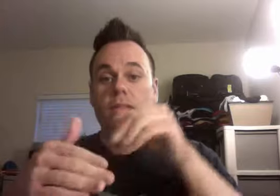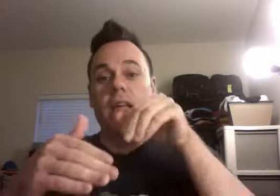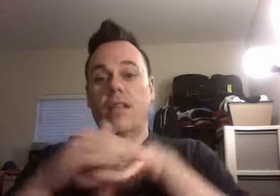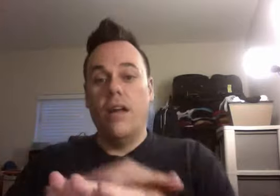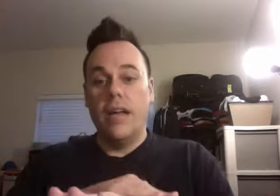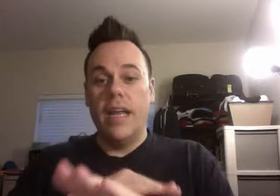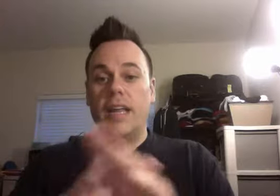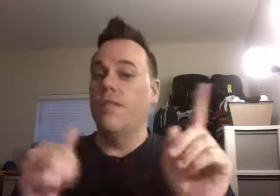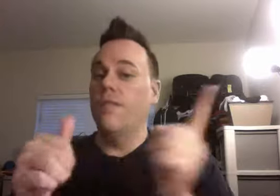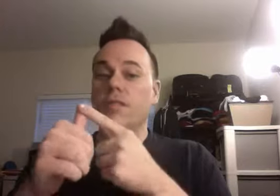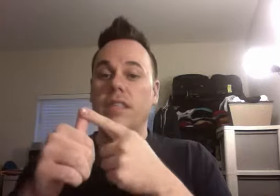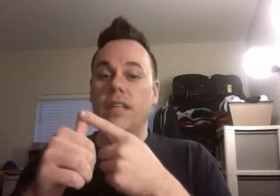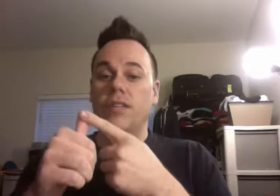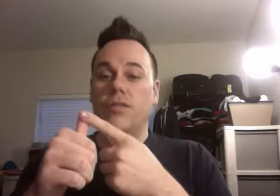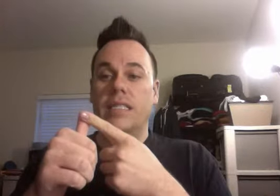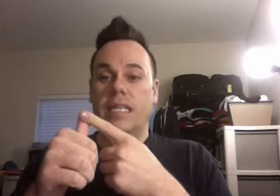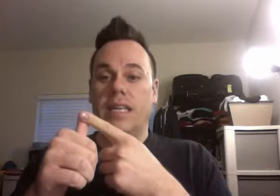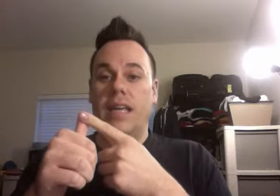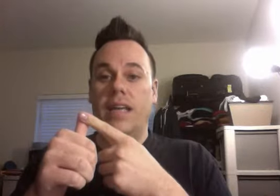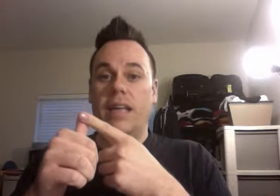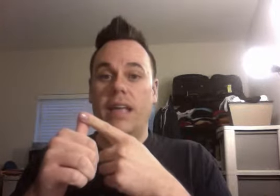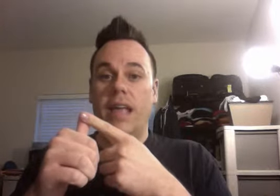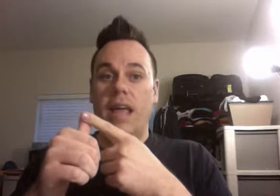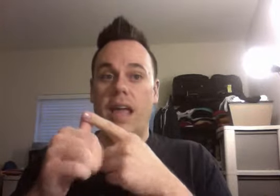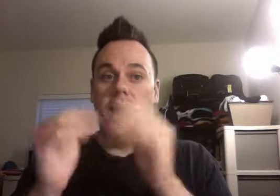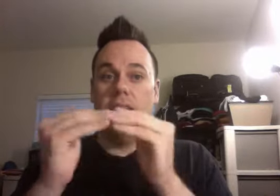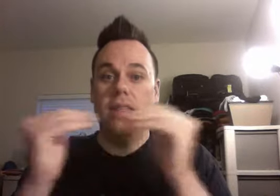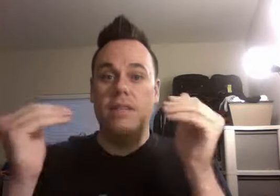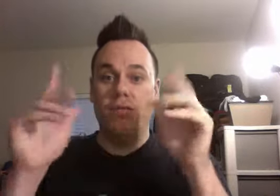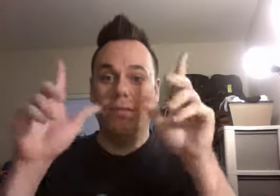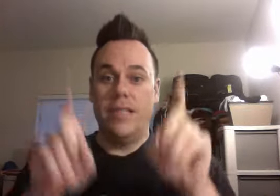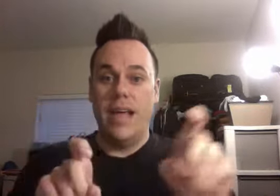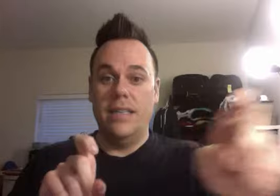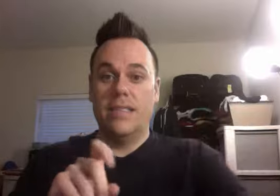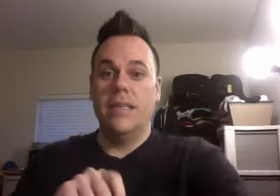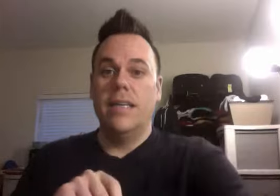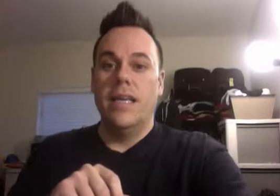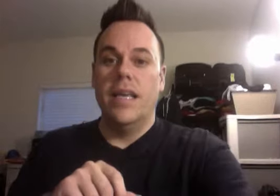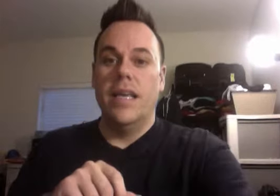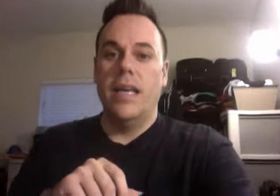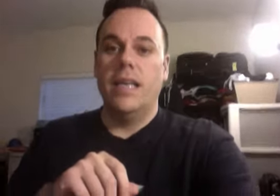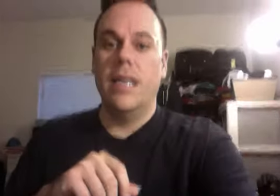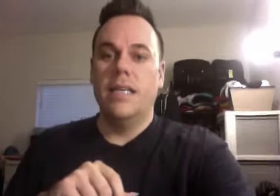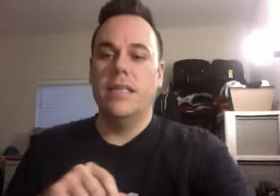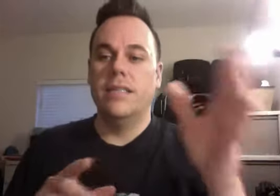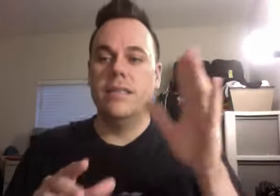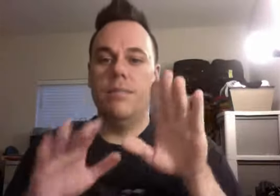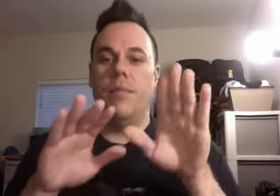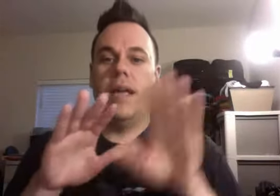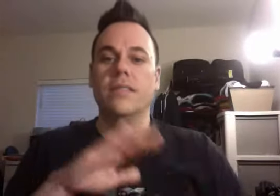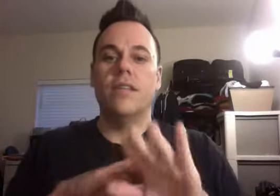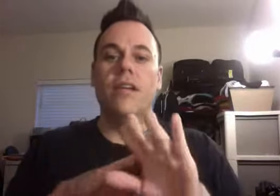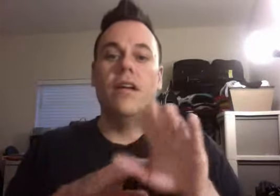they log in, and the first thing they do is they take a levels test. It is based on